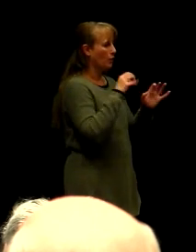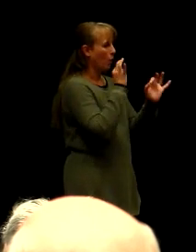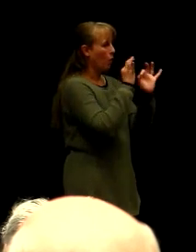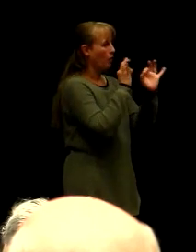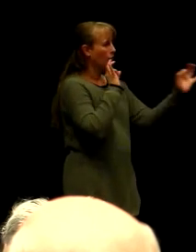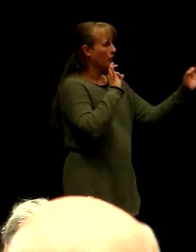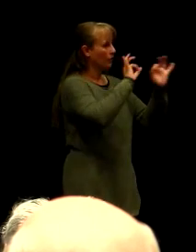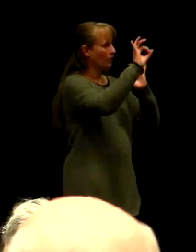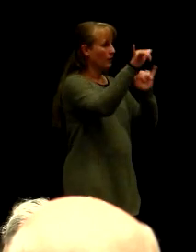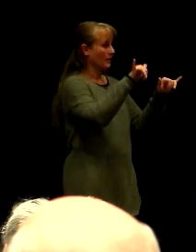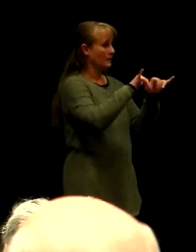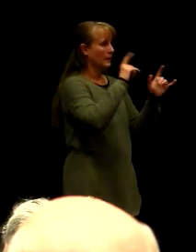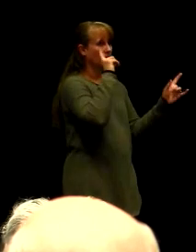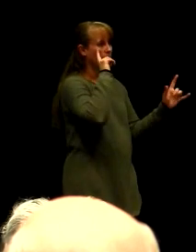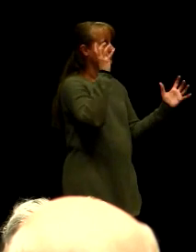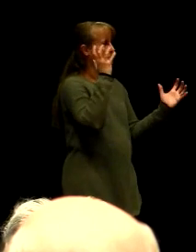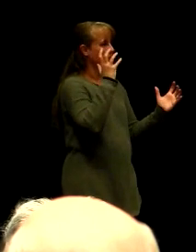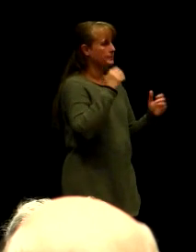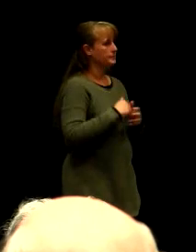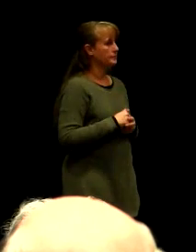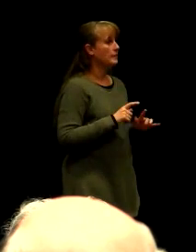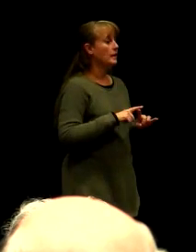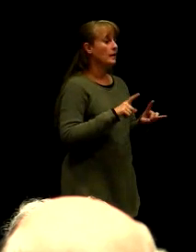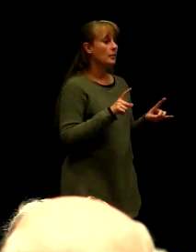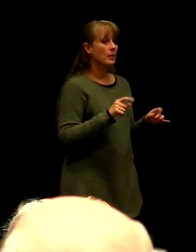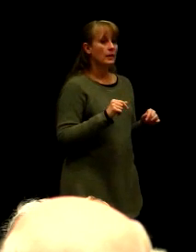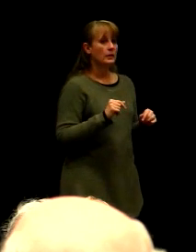just unbelievable.